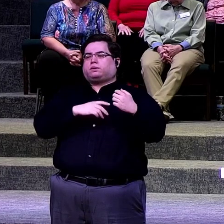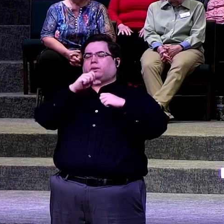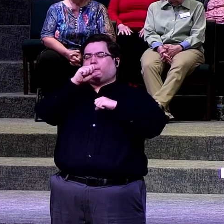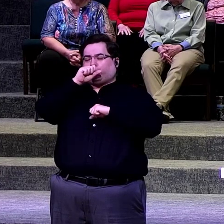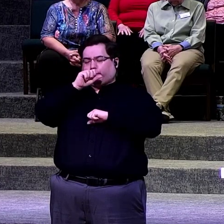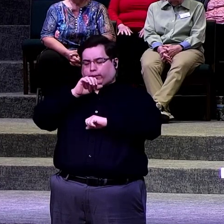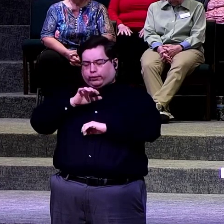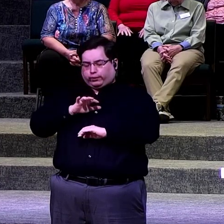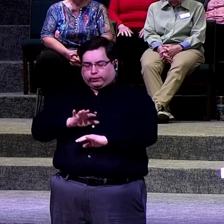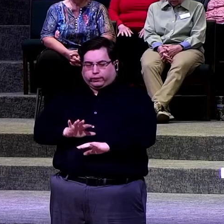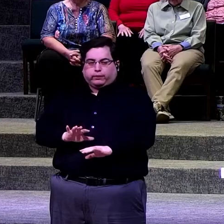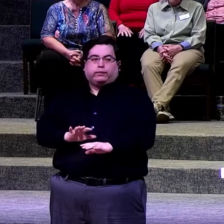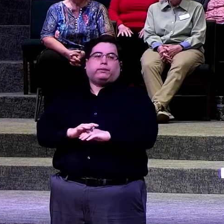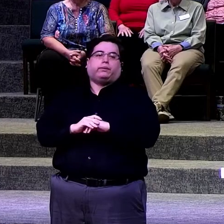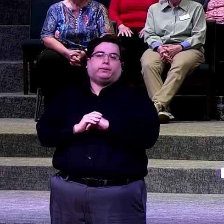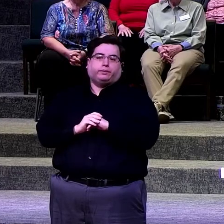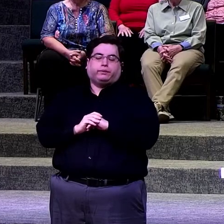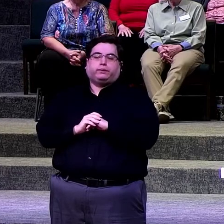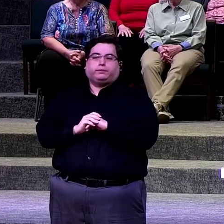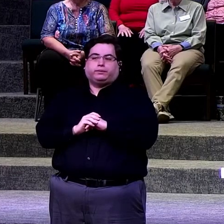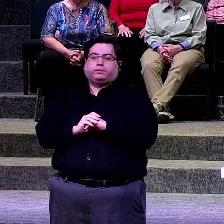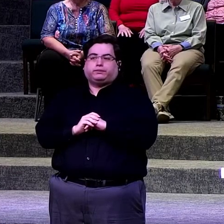out.